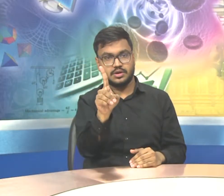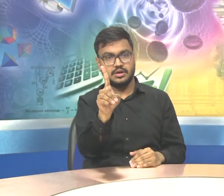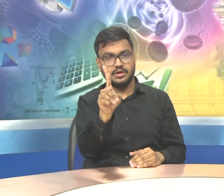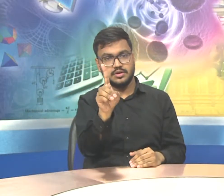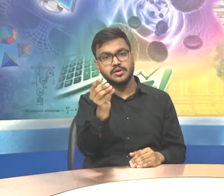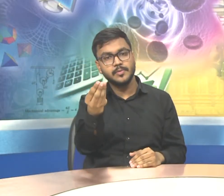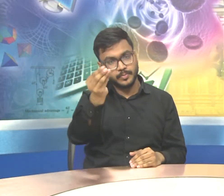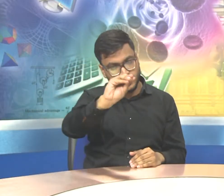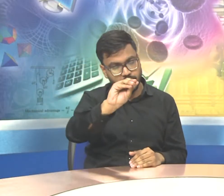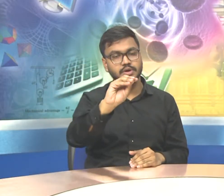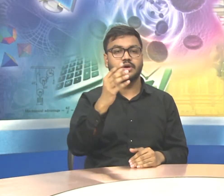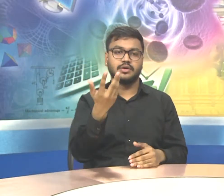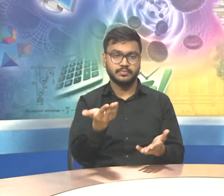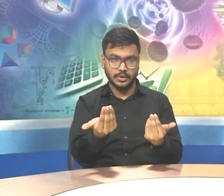collected as 130.